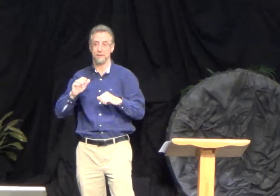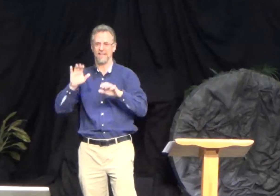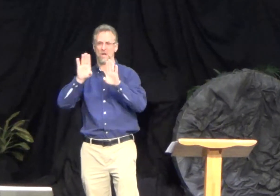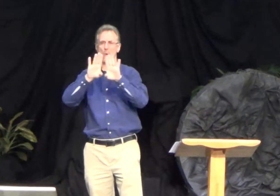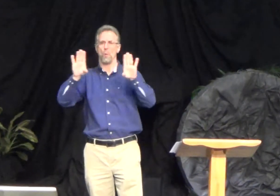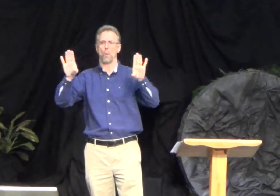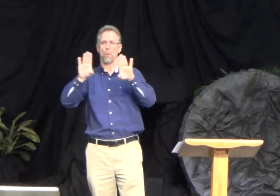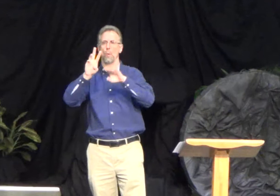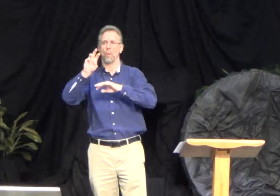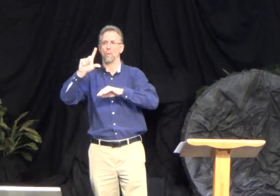remember.